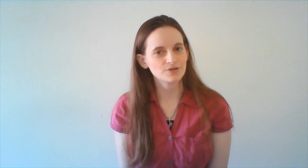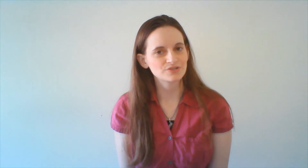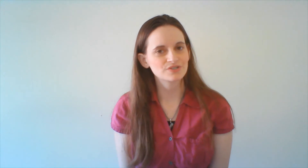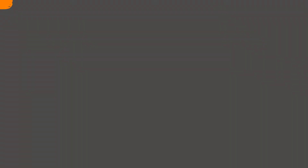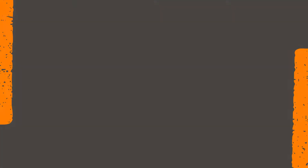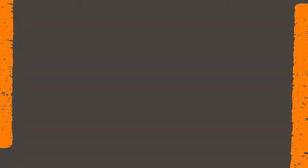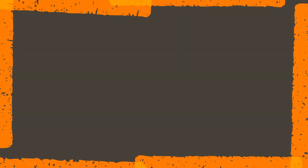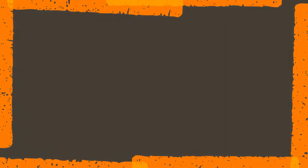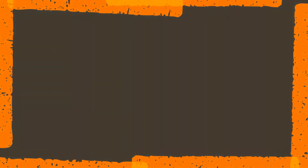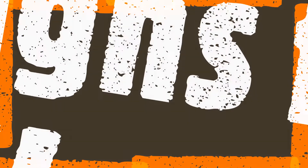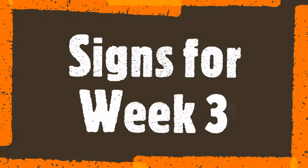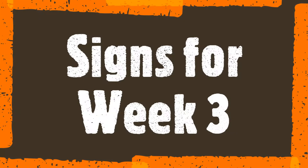words.